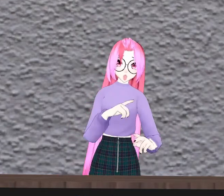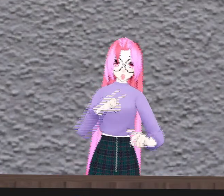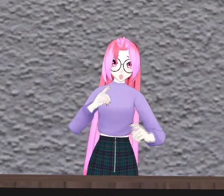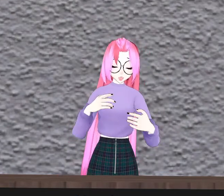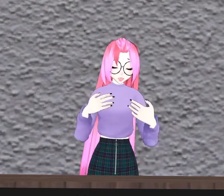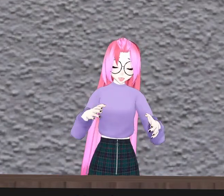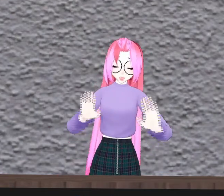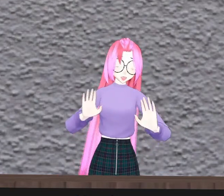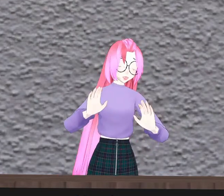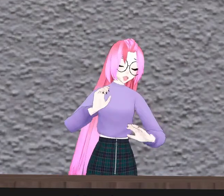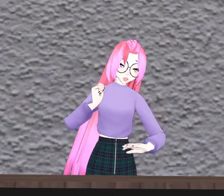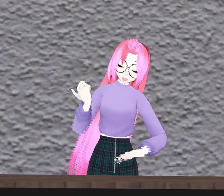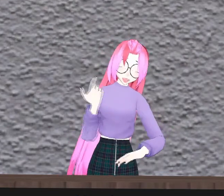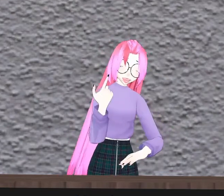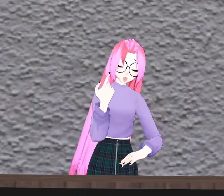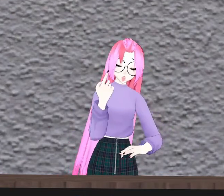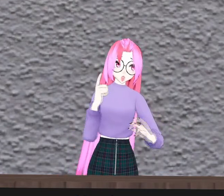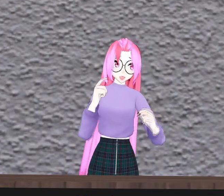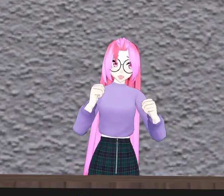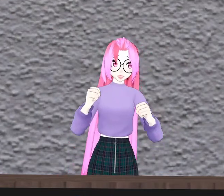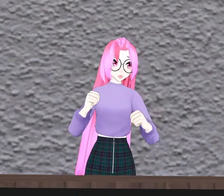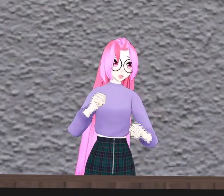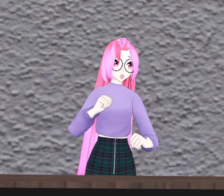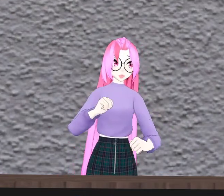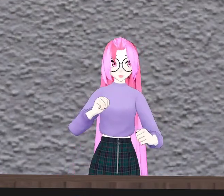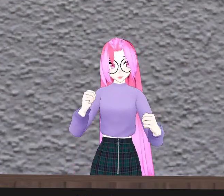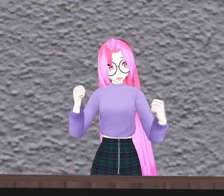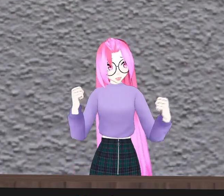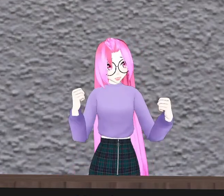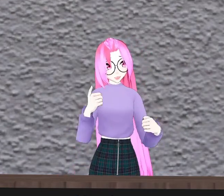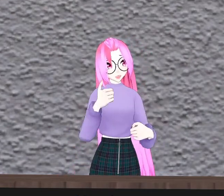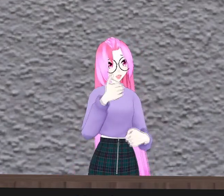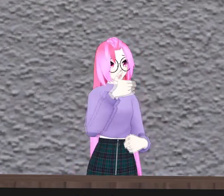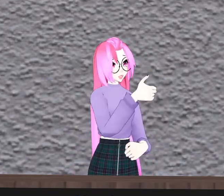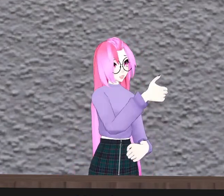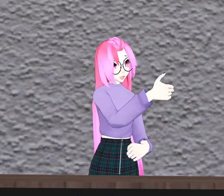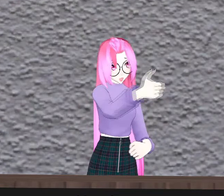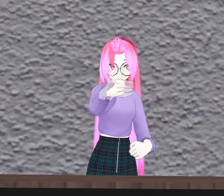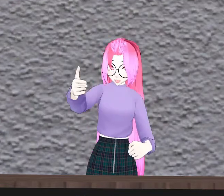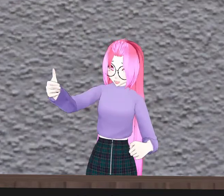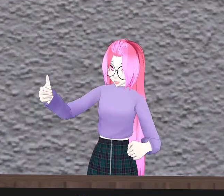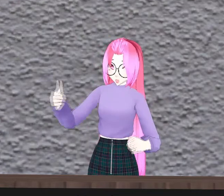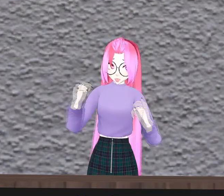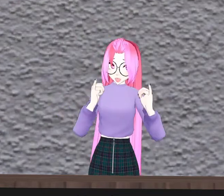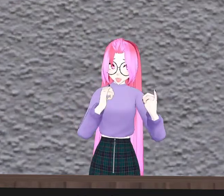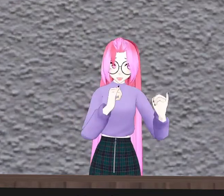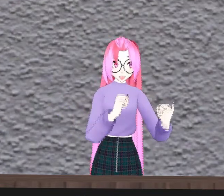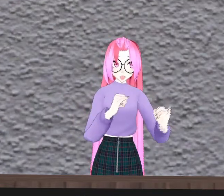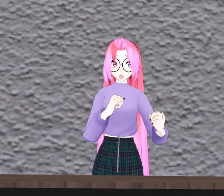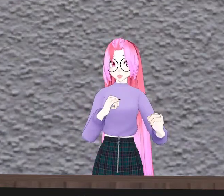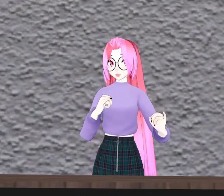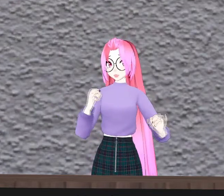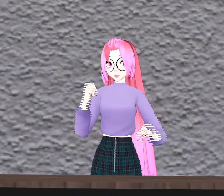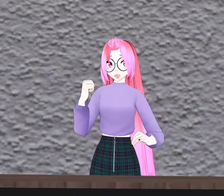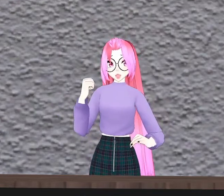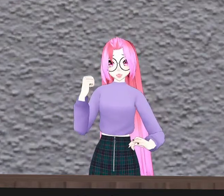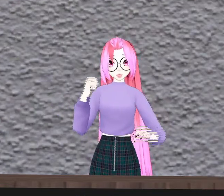at the end of the day, there's always going to be people who teach. So it's, comes to your individual jobs of